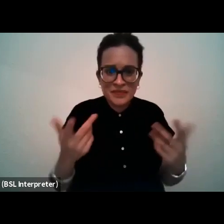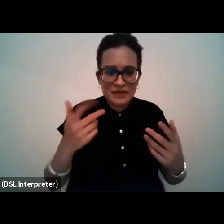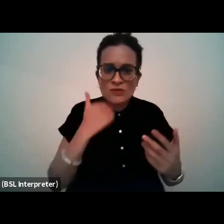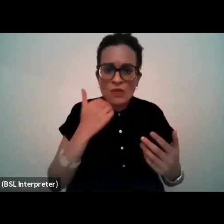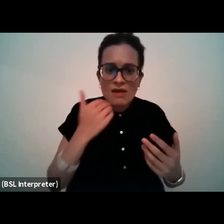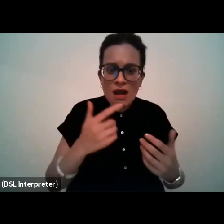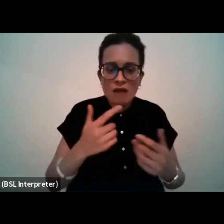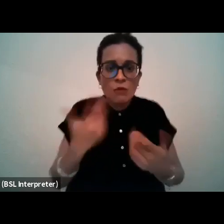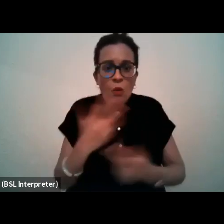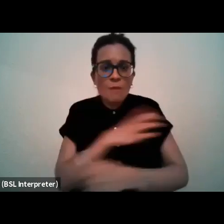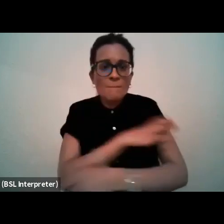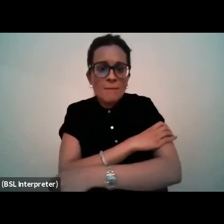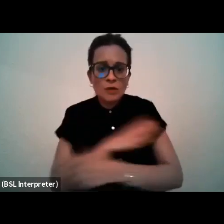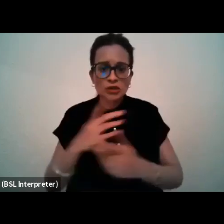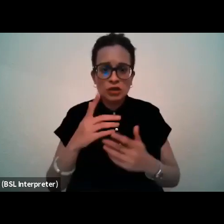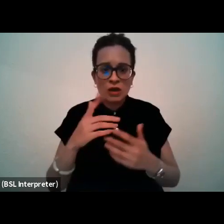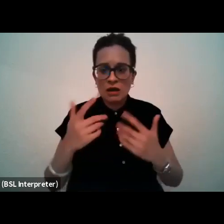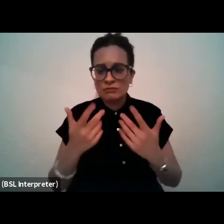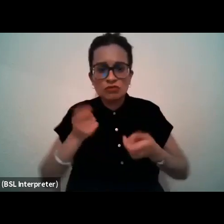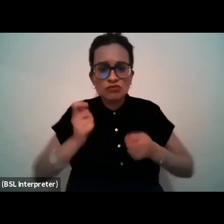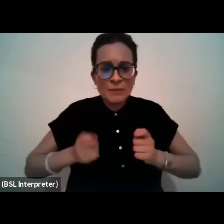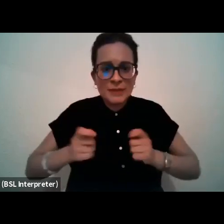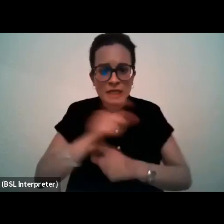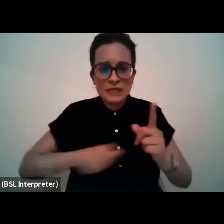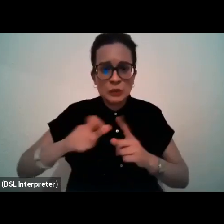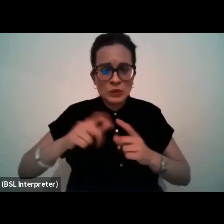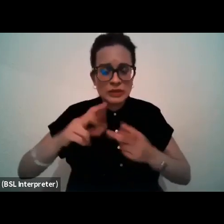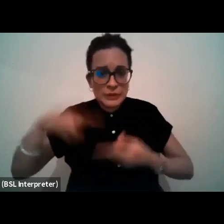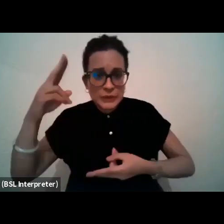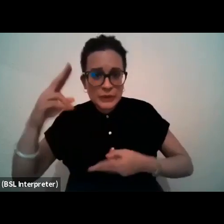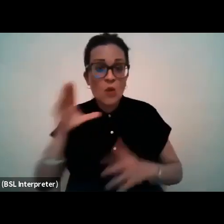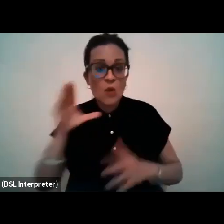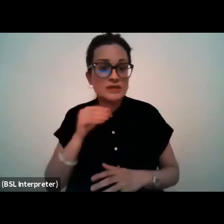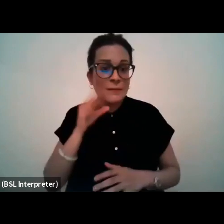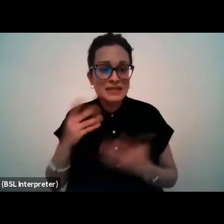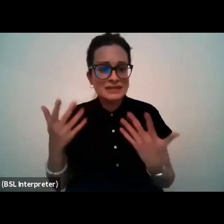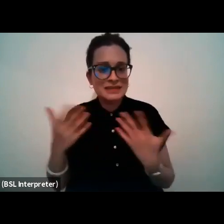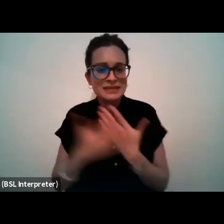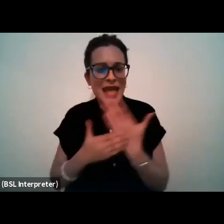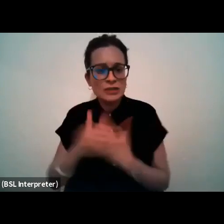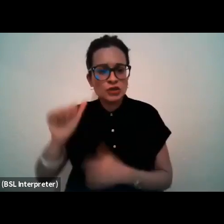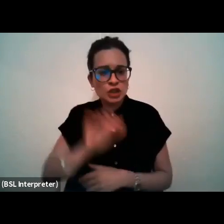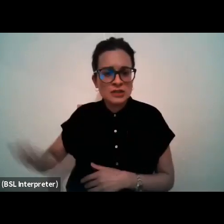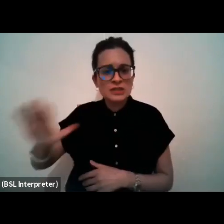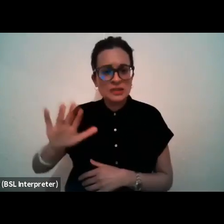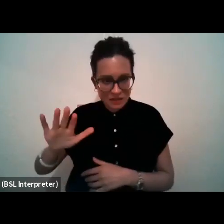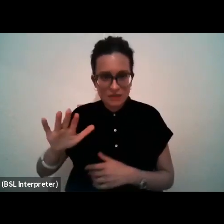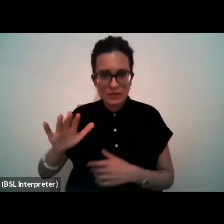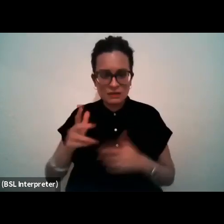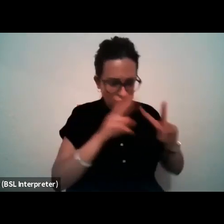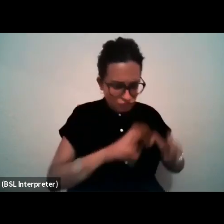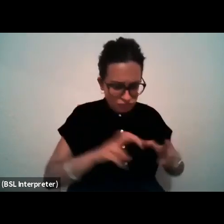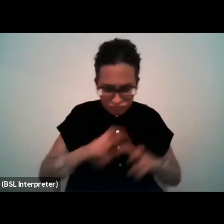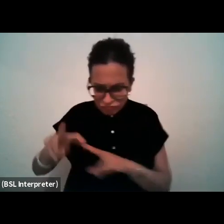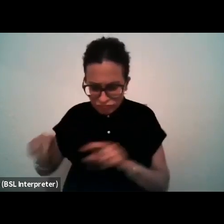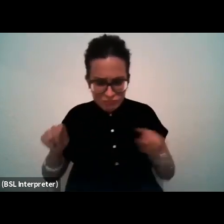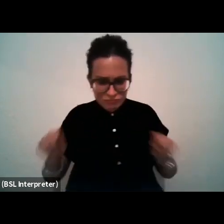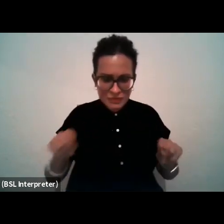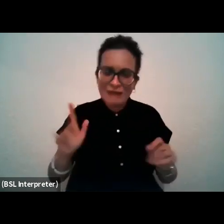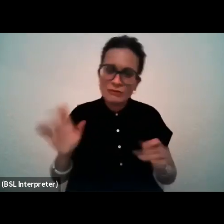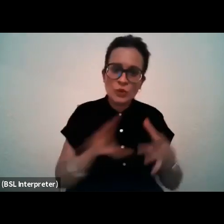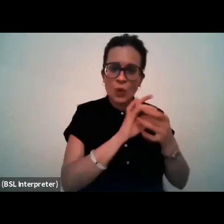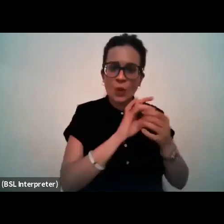in African Caribbean community, or actually diabetes in the Asian community. Anything like that is not looking at the issue